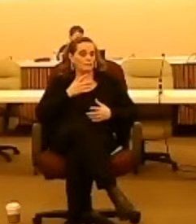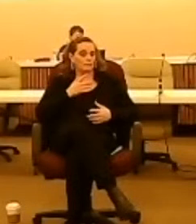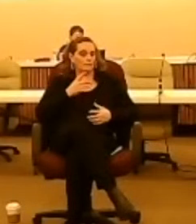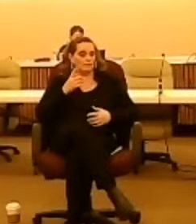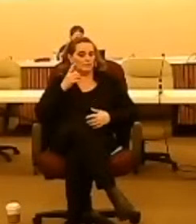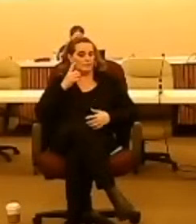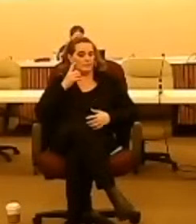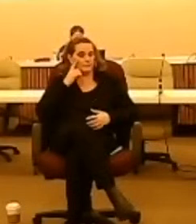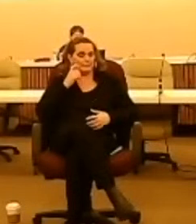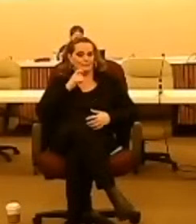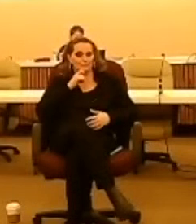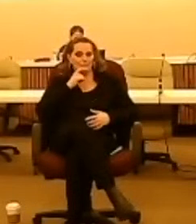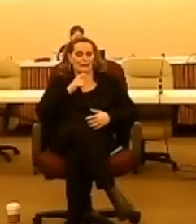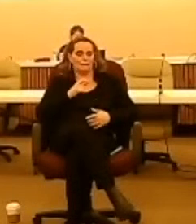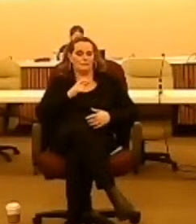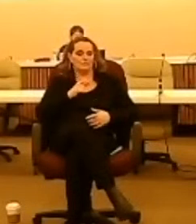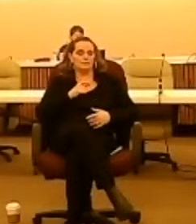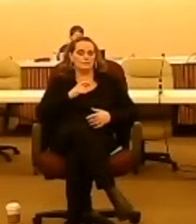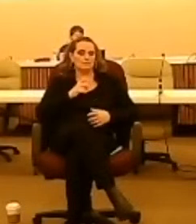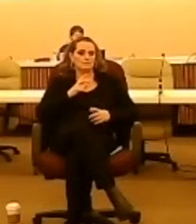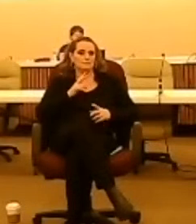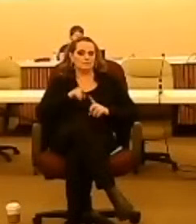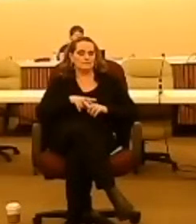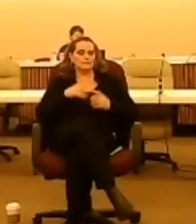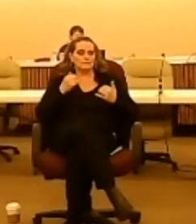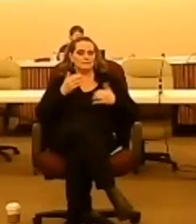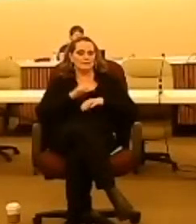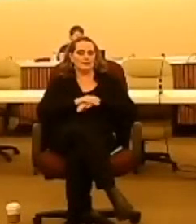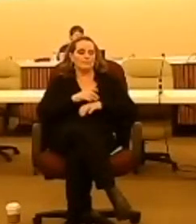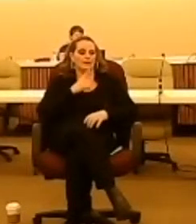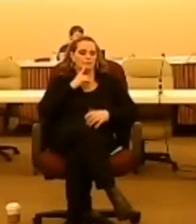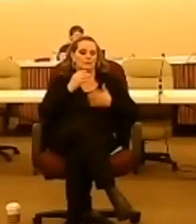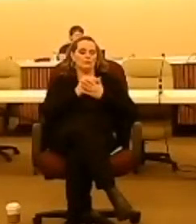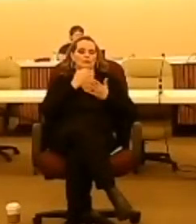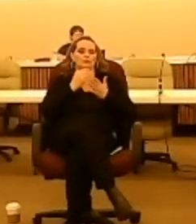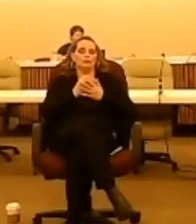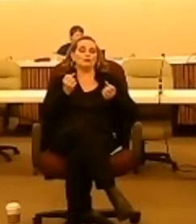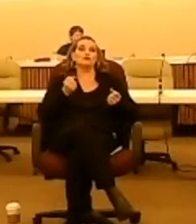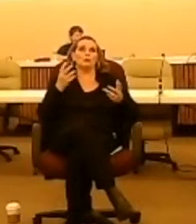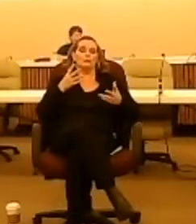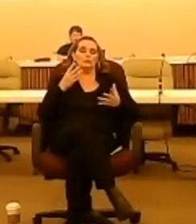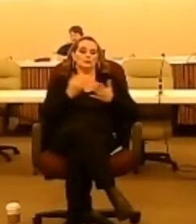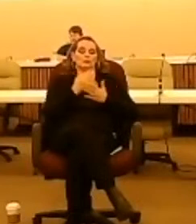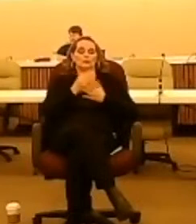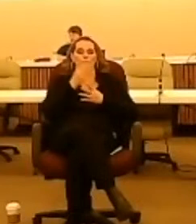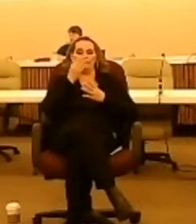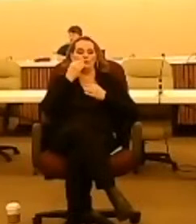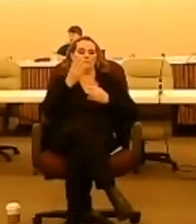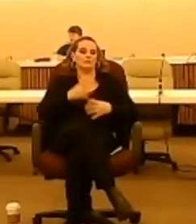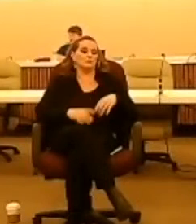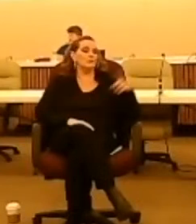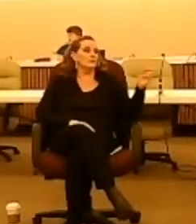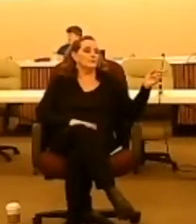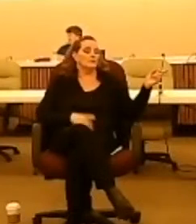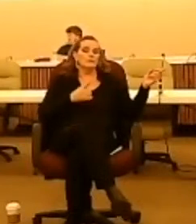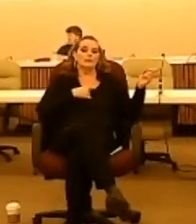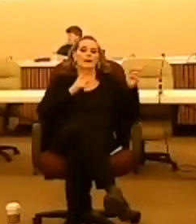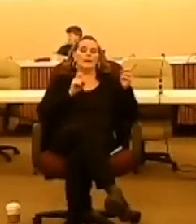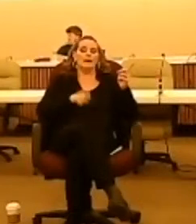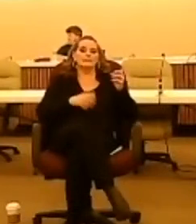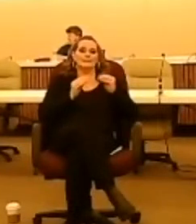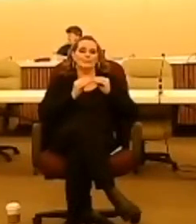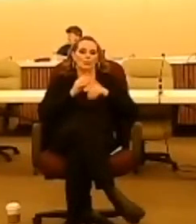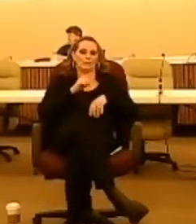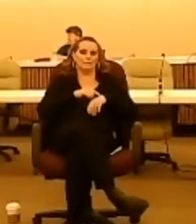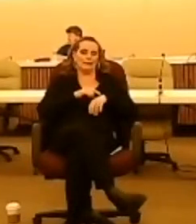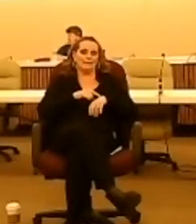not acting on these tonight because of the amount of new information that was received recently. Yes, I need a little bit more time Do other for the board information